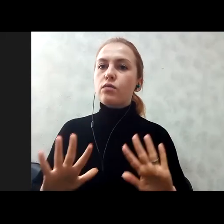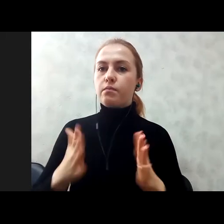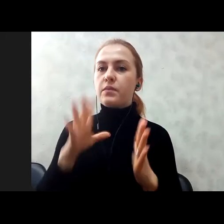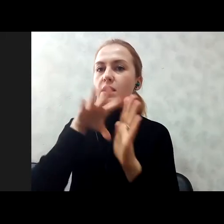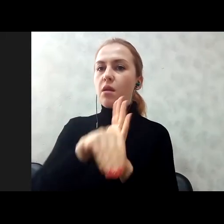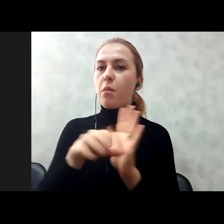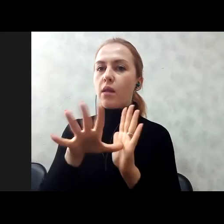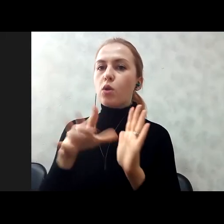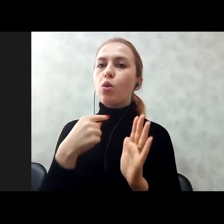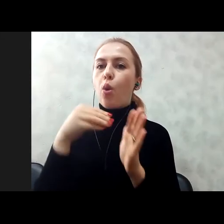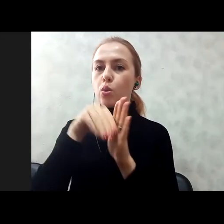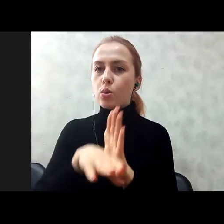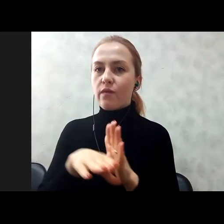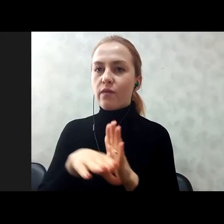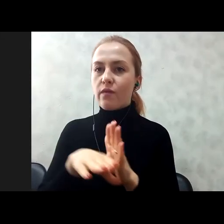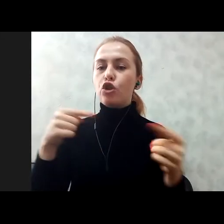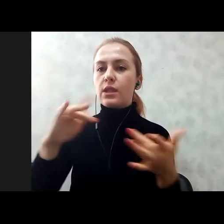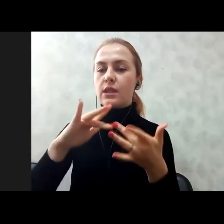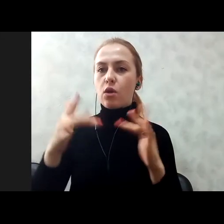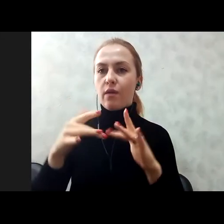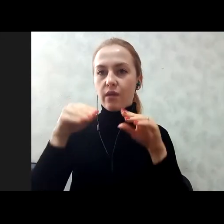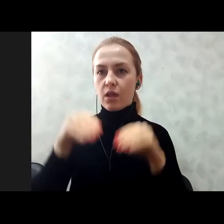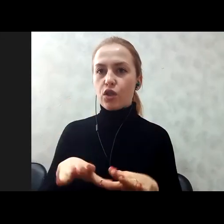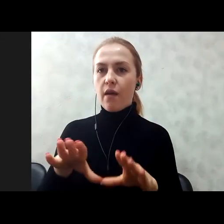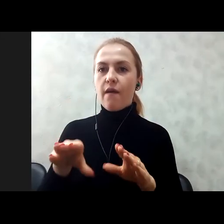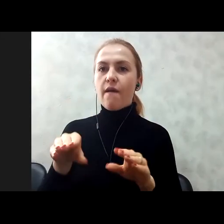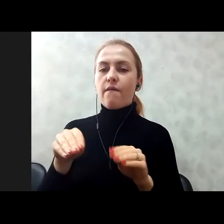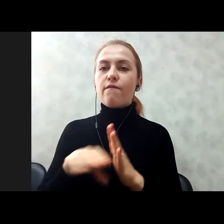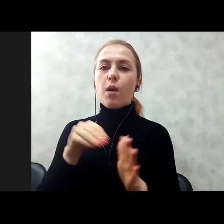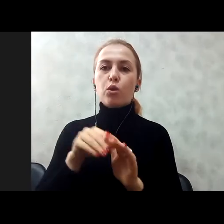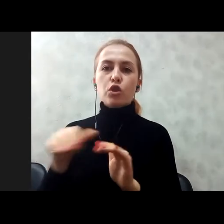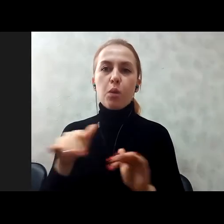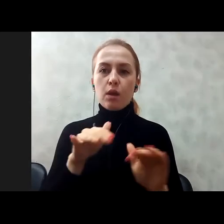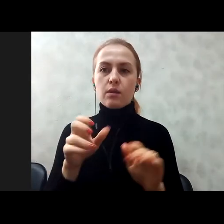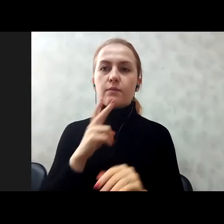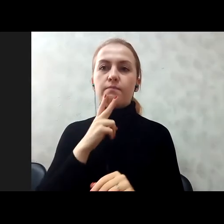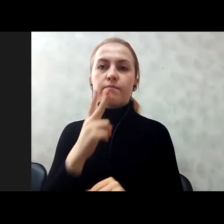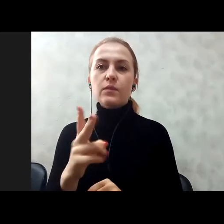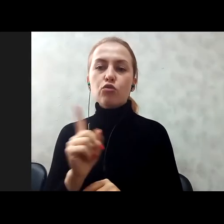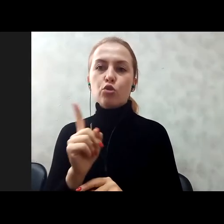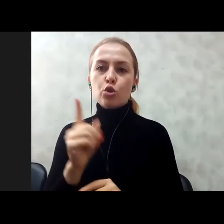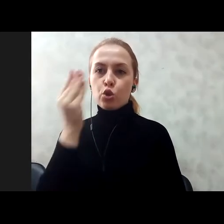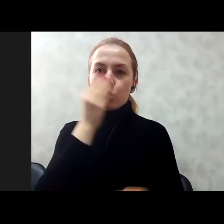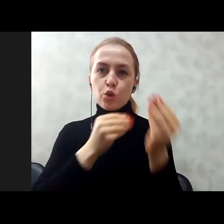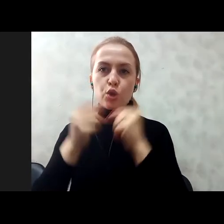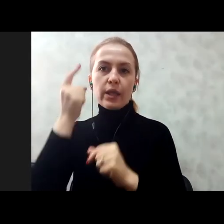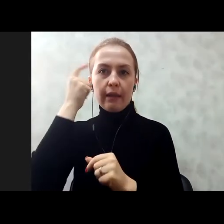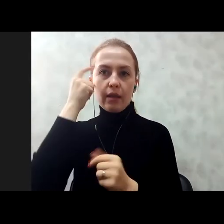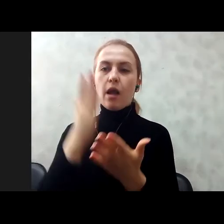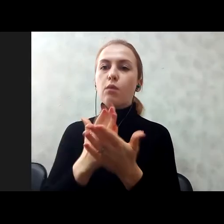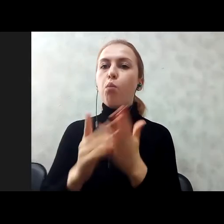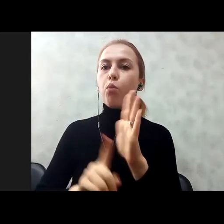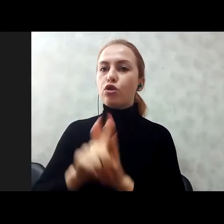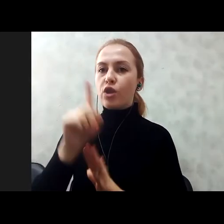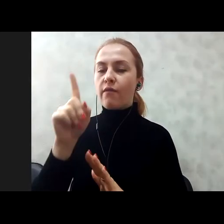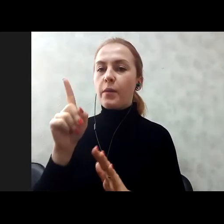by the member states if they opt to implement e-voting in their election processes, given